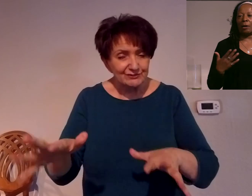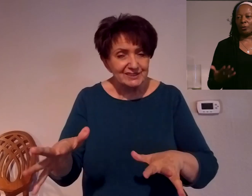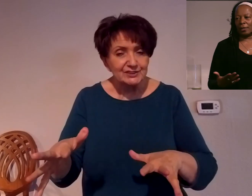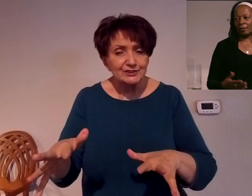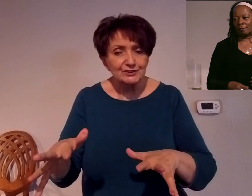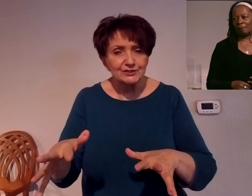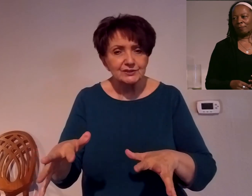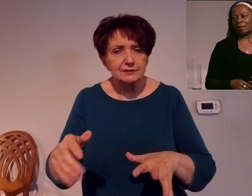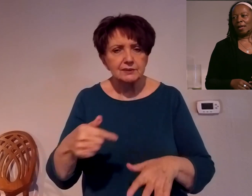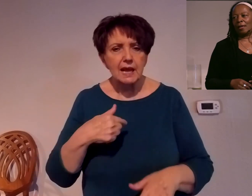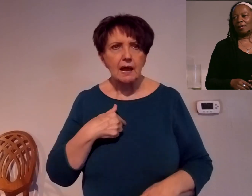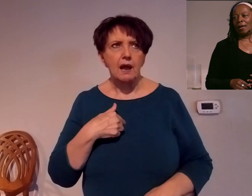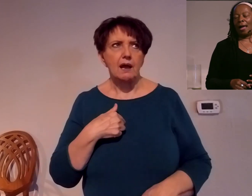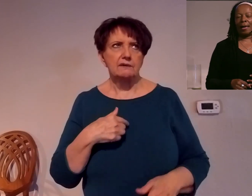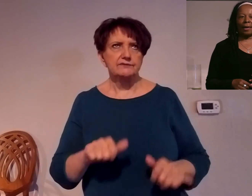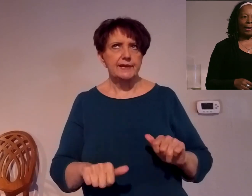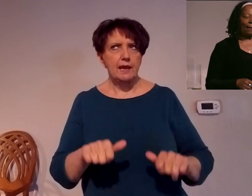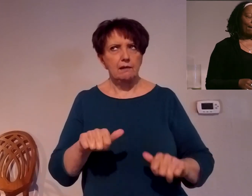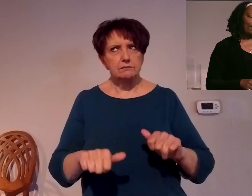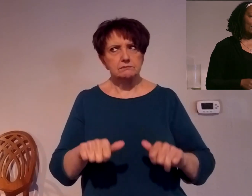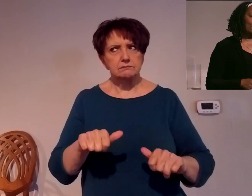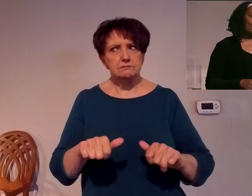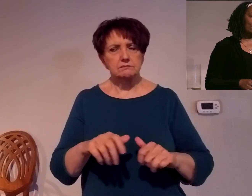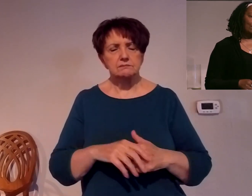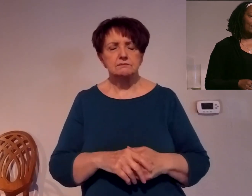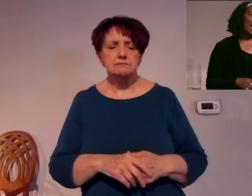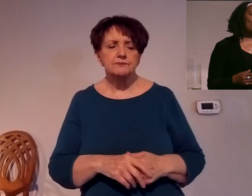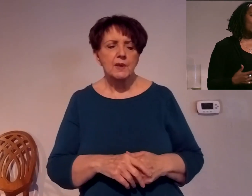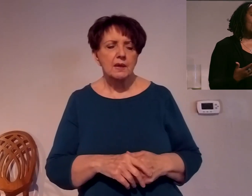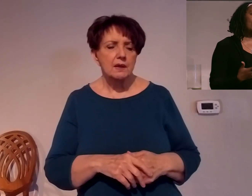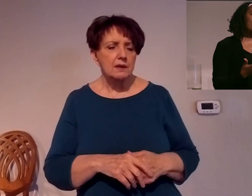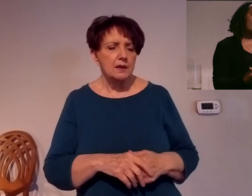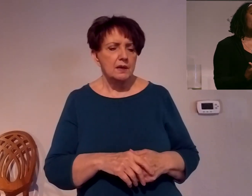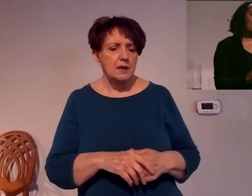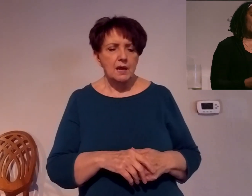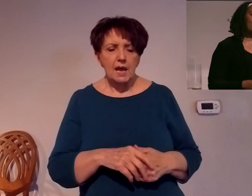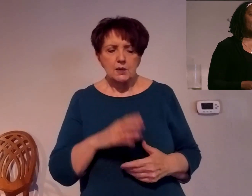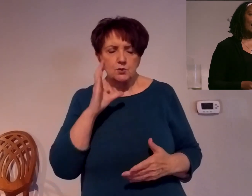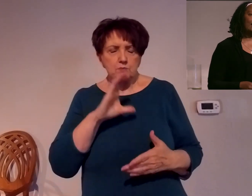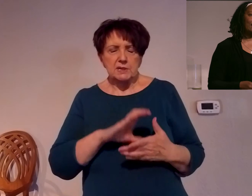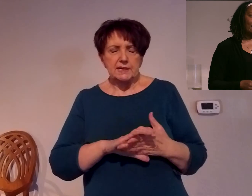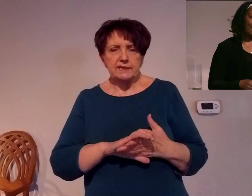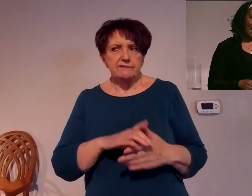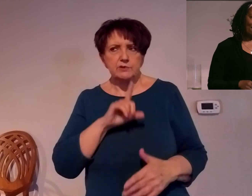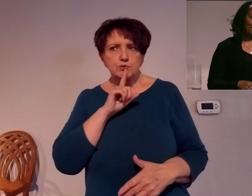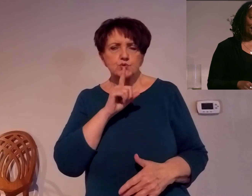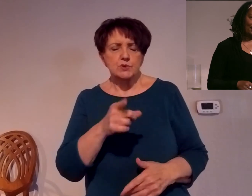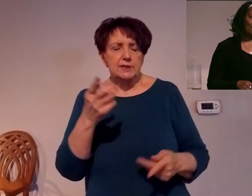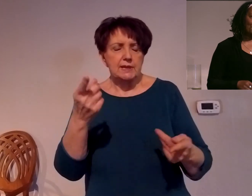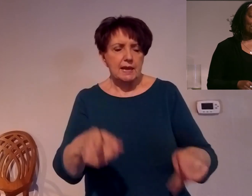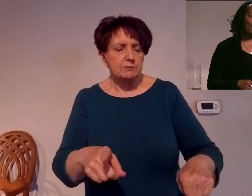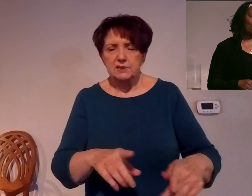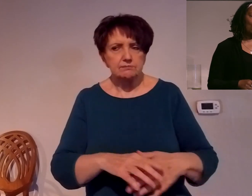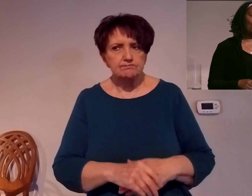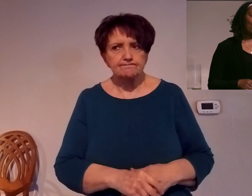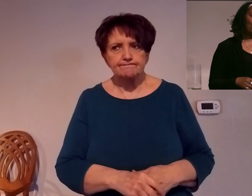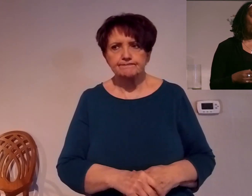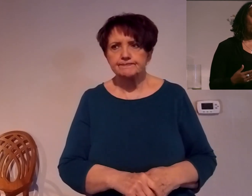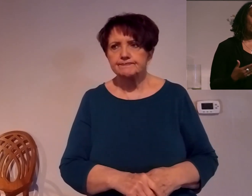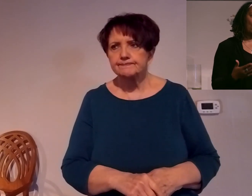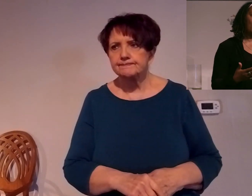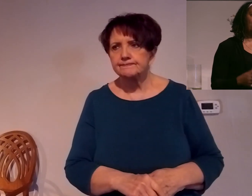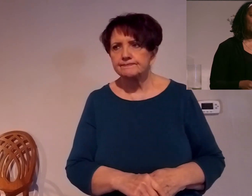am doubting. I am not really believing that it can happen, even if I